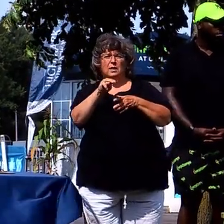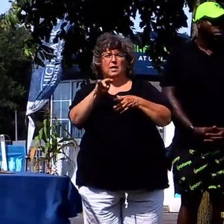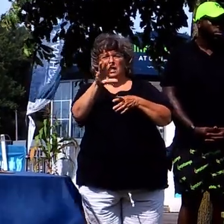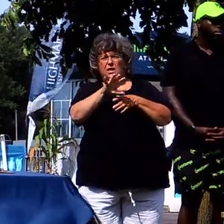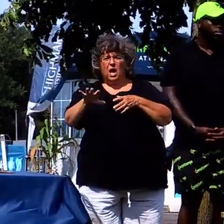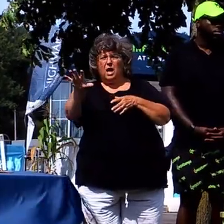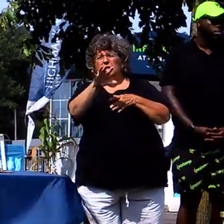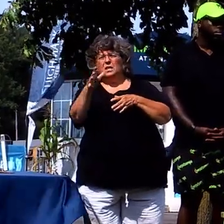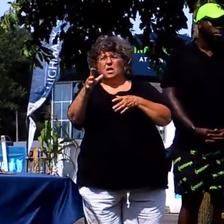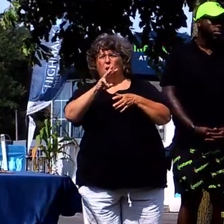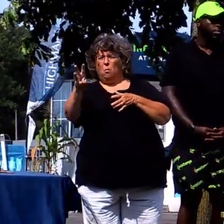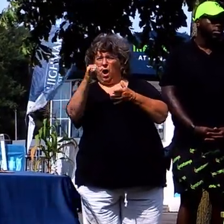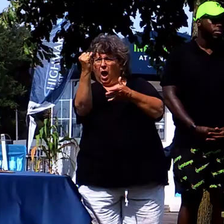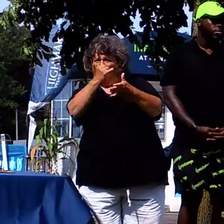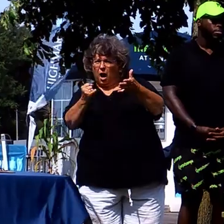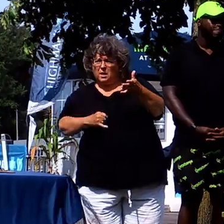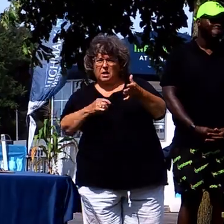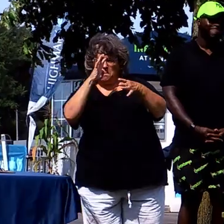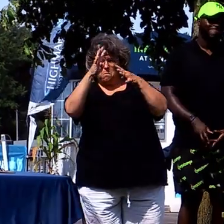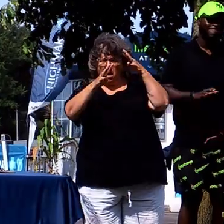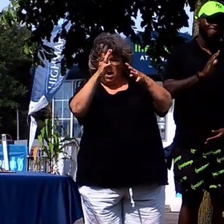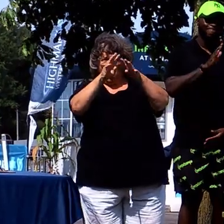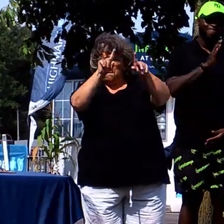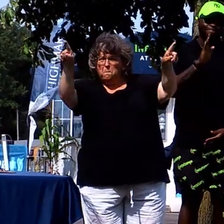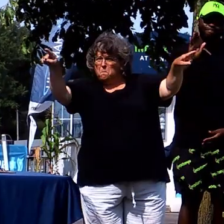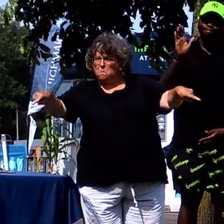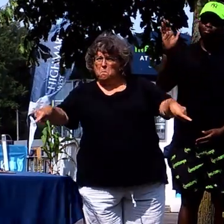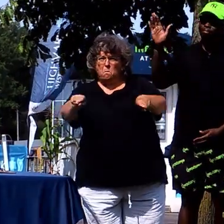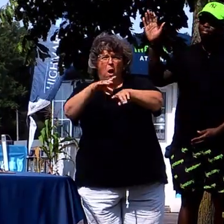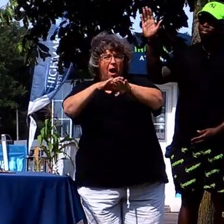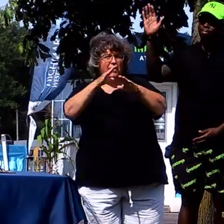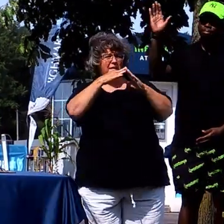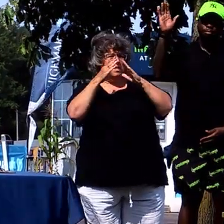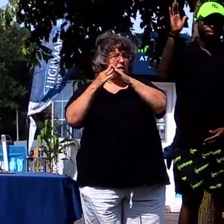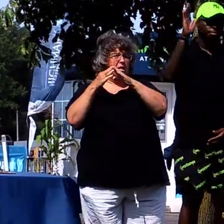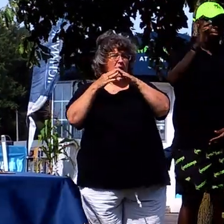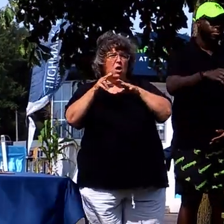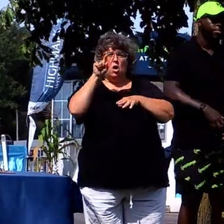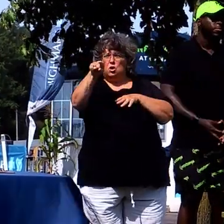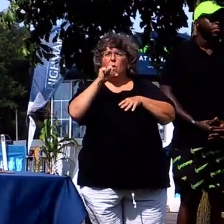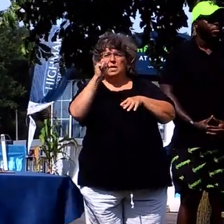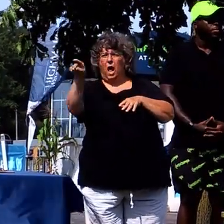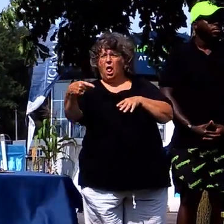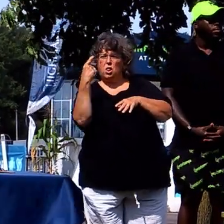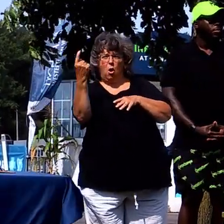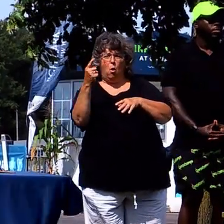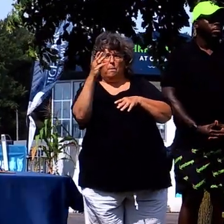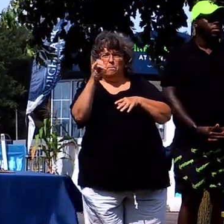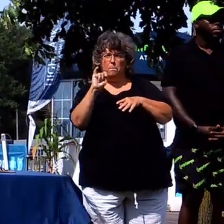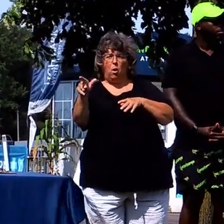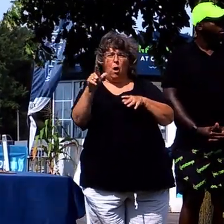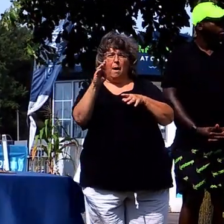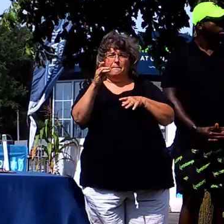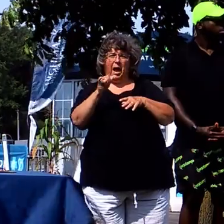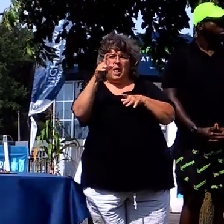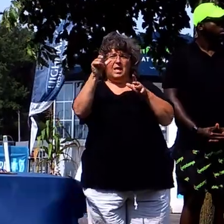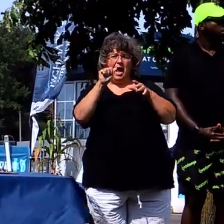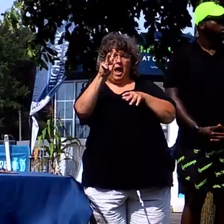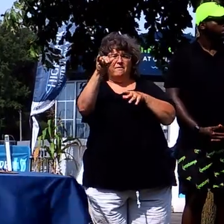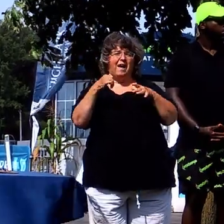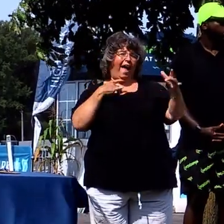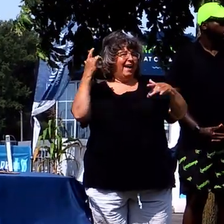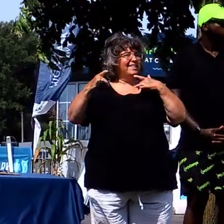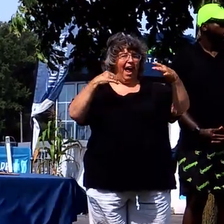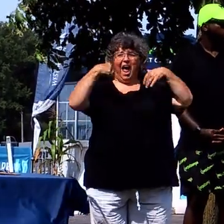local Western New York artist who creates murals around the city, including the You Are Not Alone mural on Bailey Avenue. We are